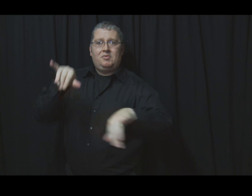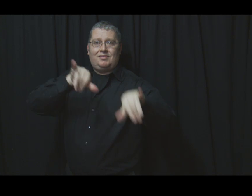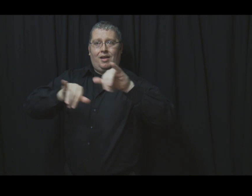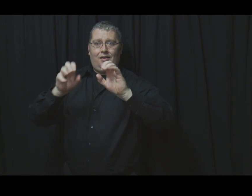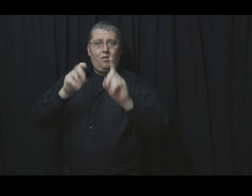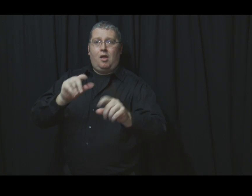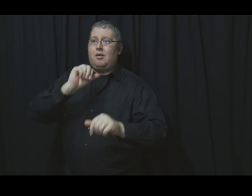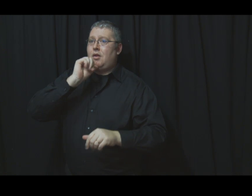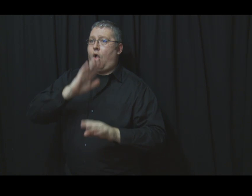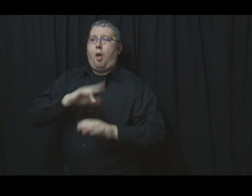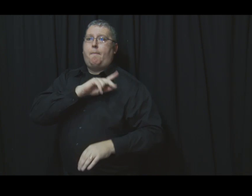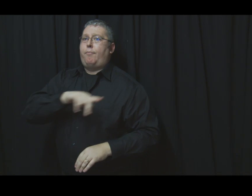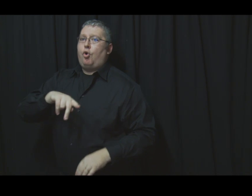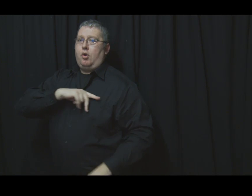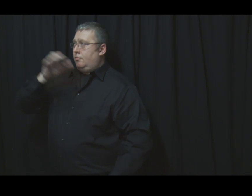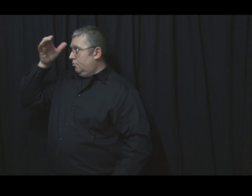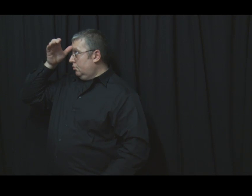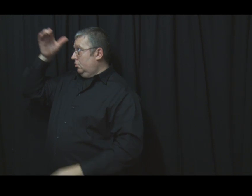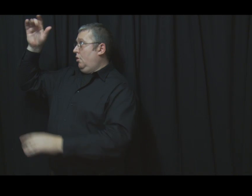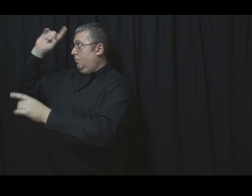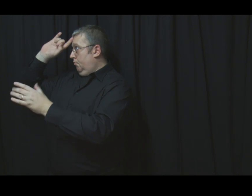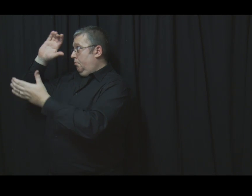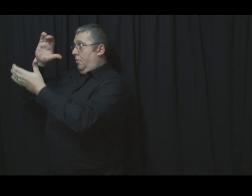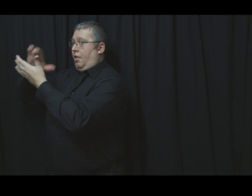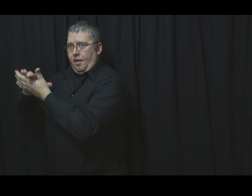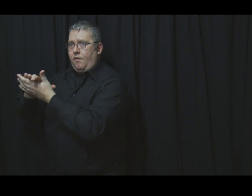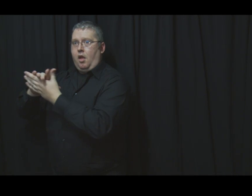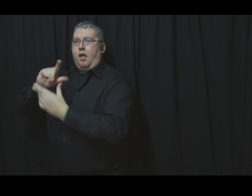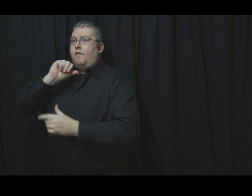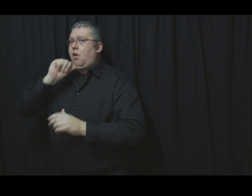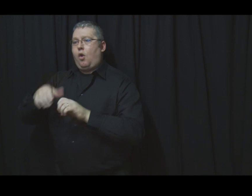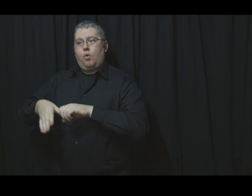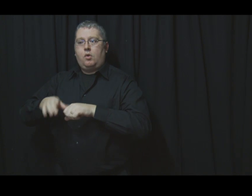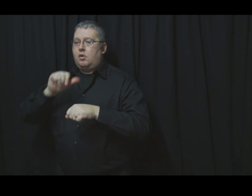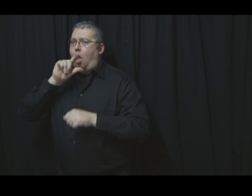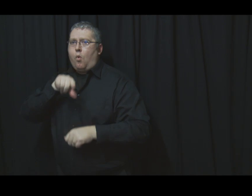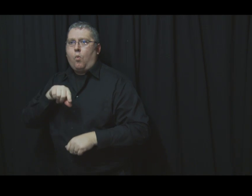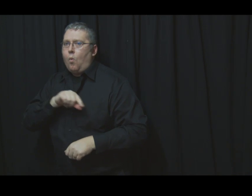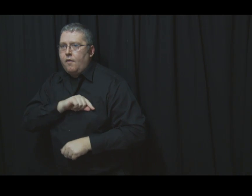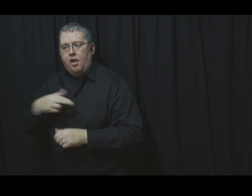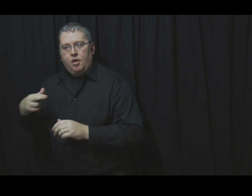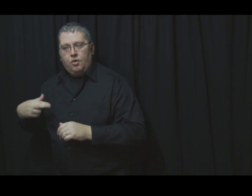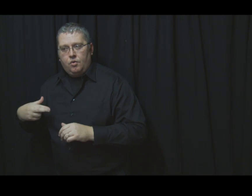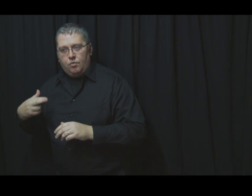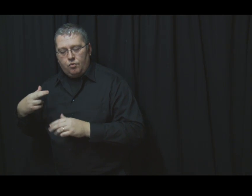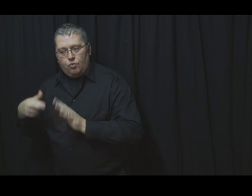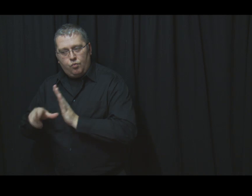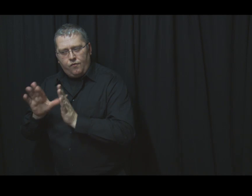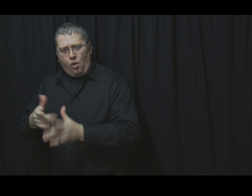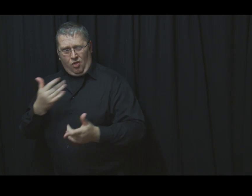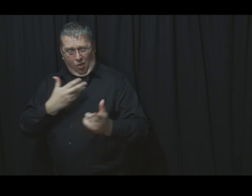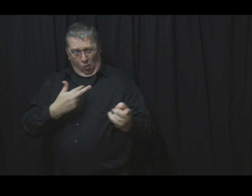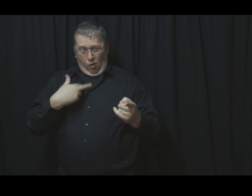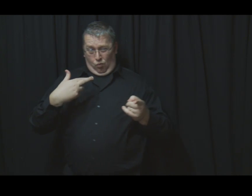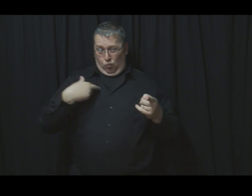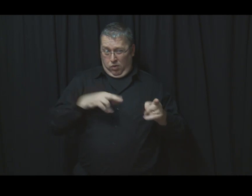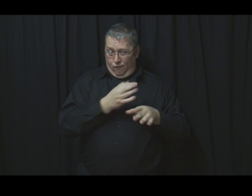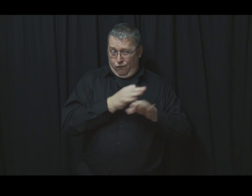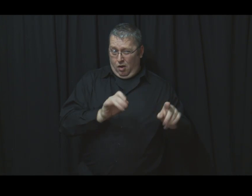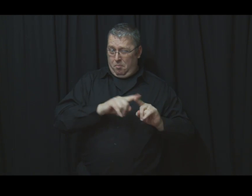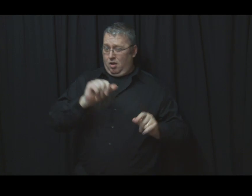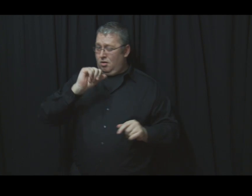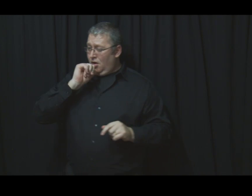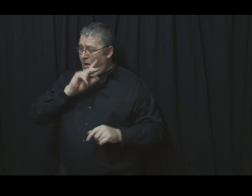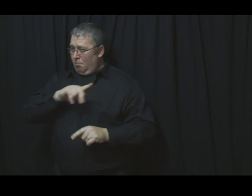education, not on personal ideological beliefs of unqualified reviewers. Wait a minute, they want religious liberty and not personal